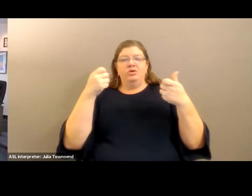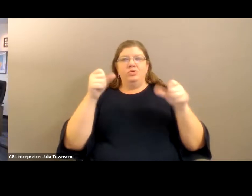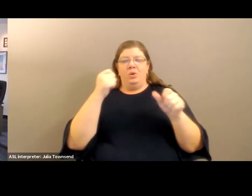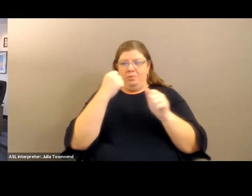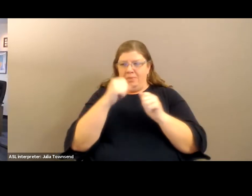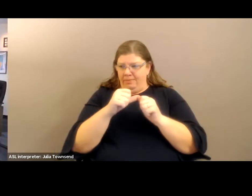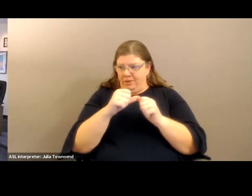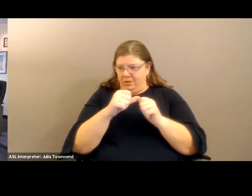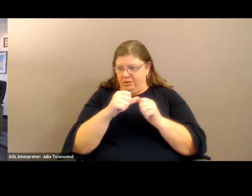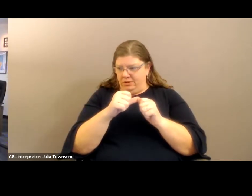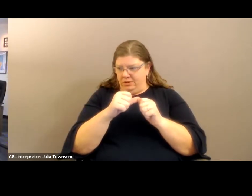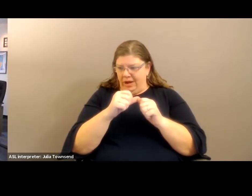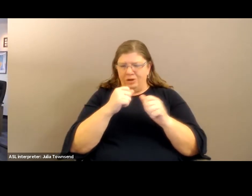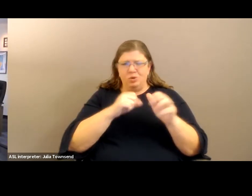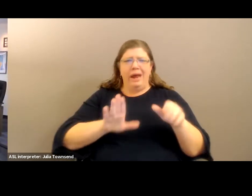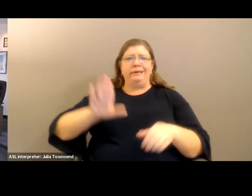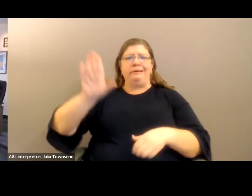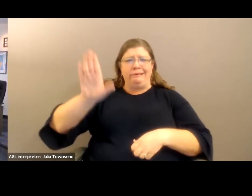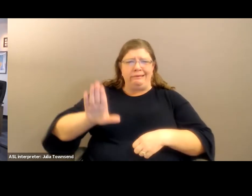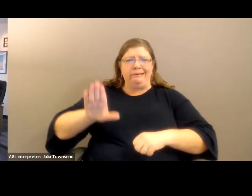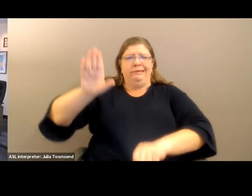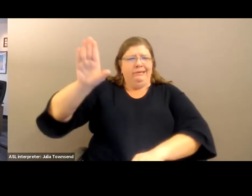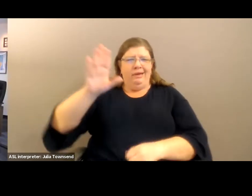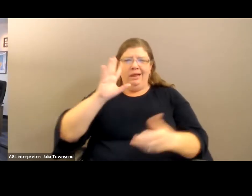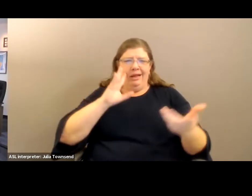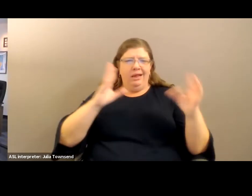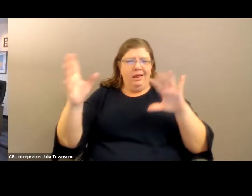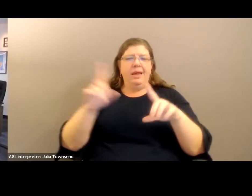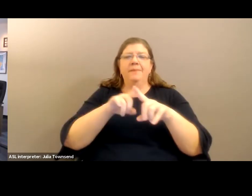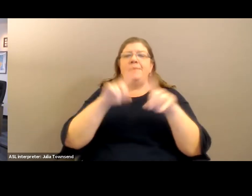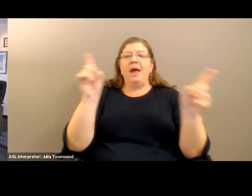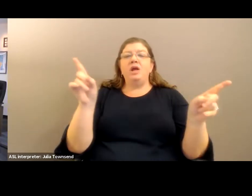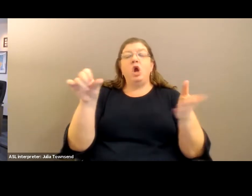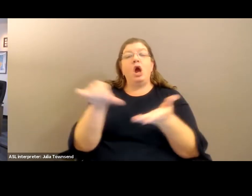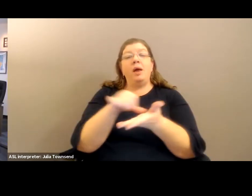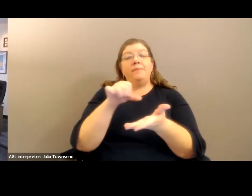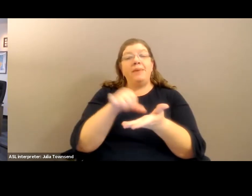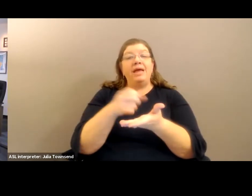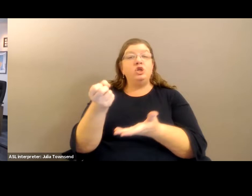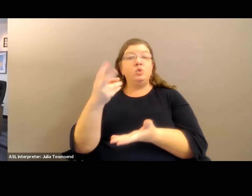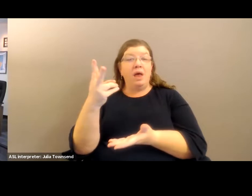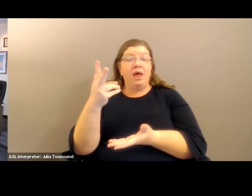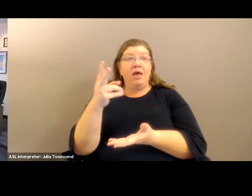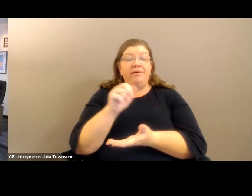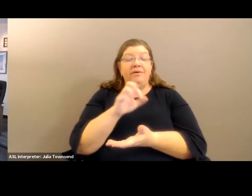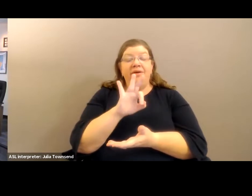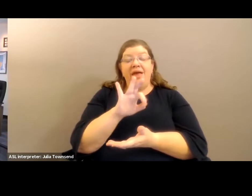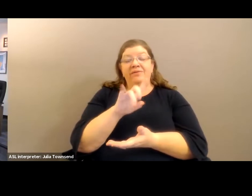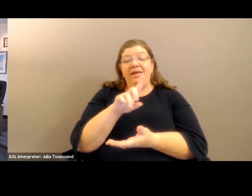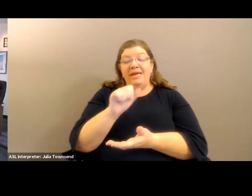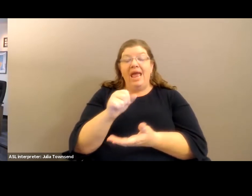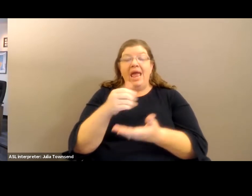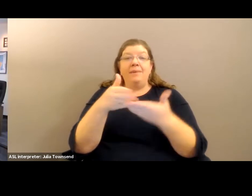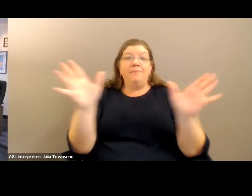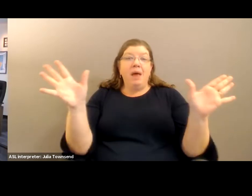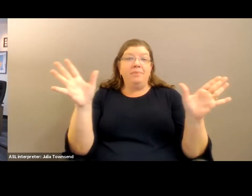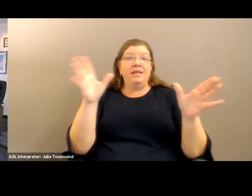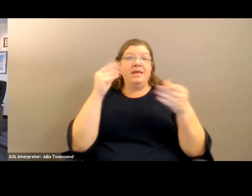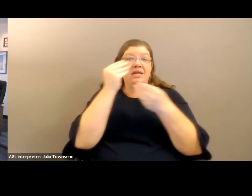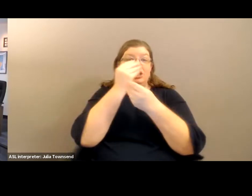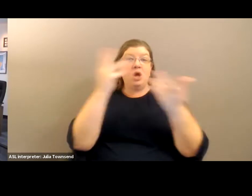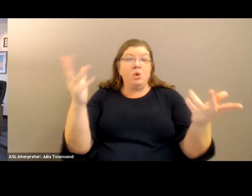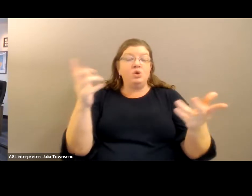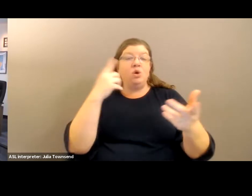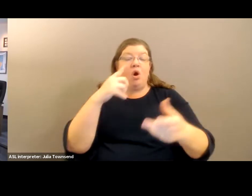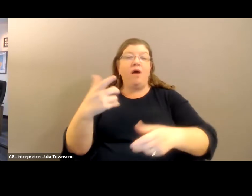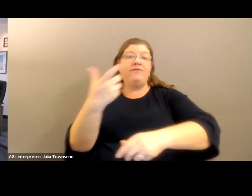we're at on the agenda. I tried raising my hand the last time around, but on page 12 of the FDA public disclosure regarding vaccines, it states that there is